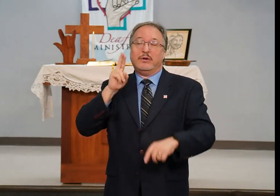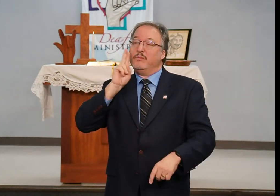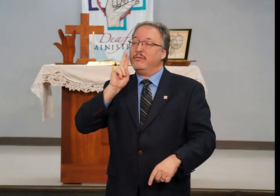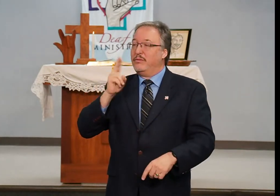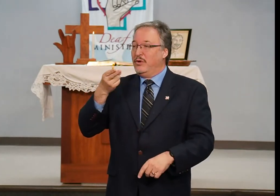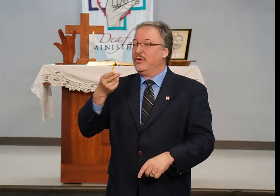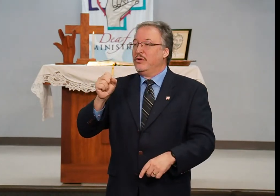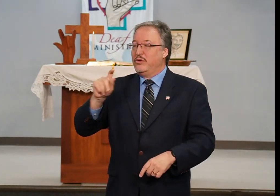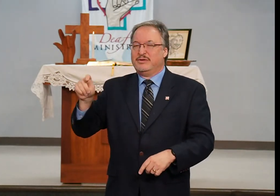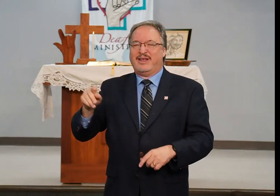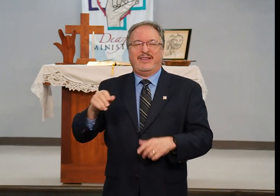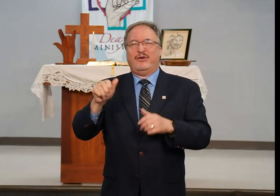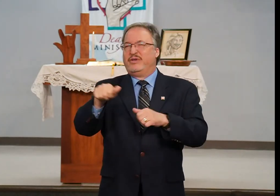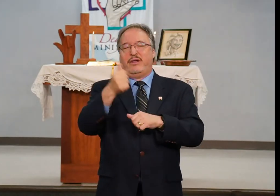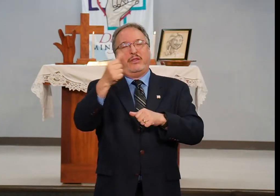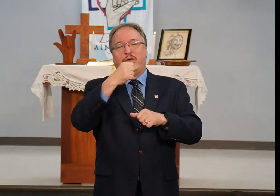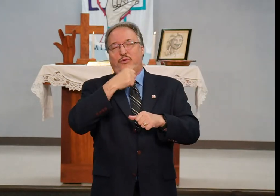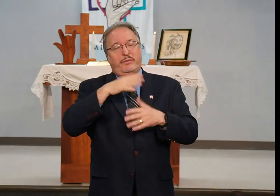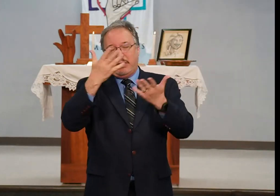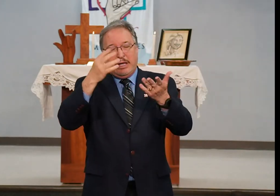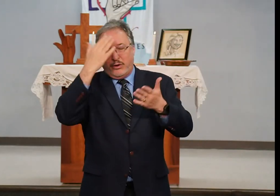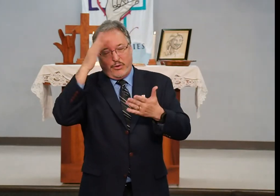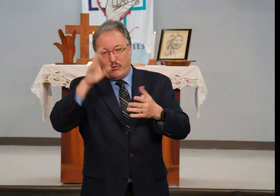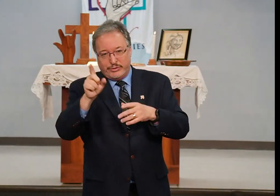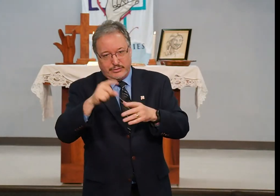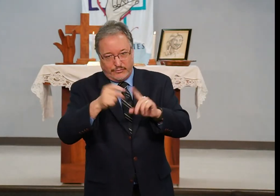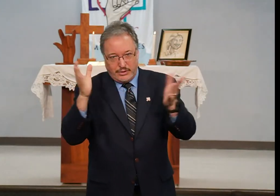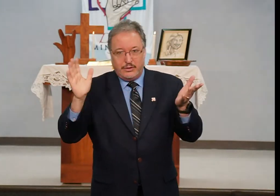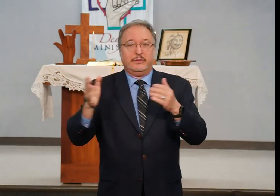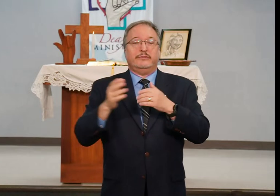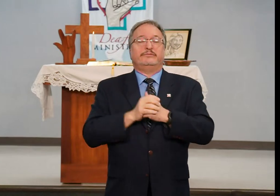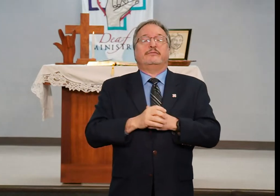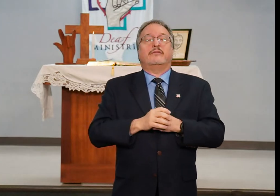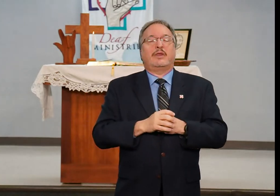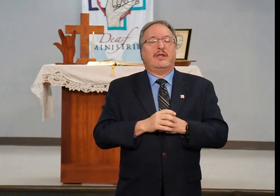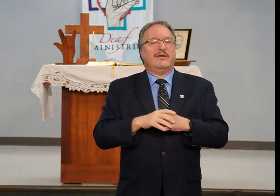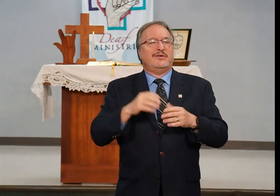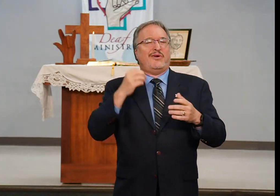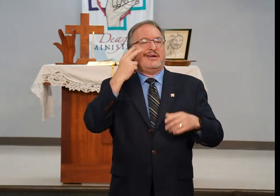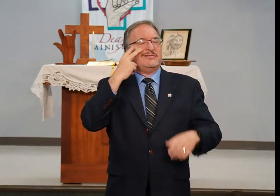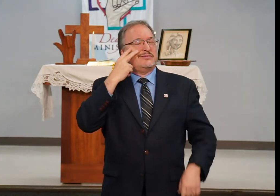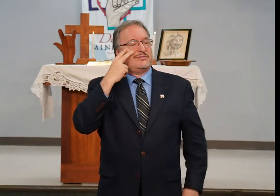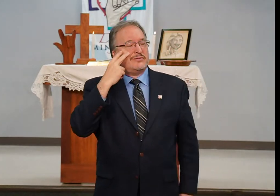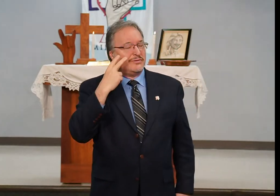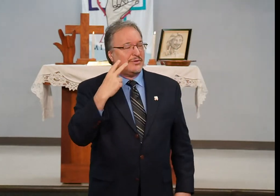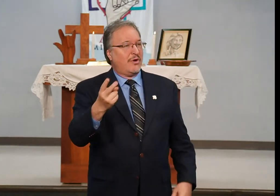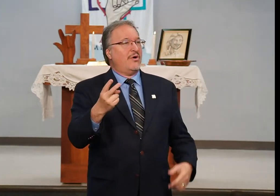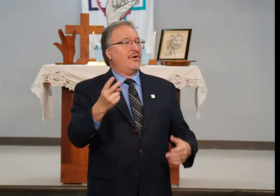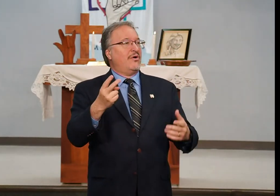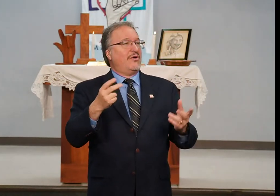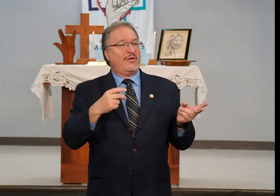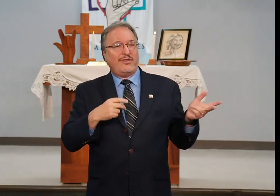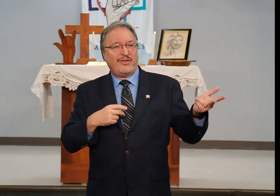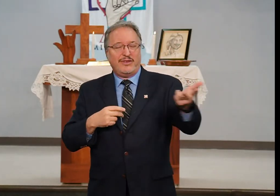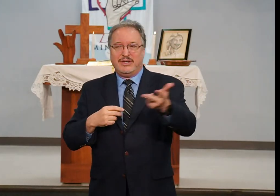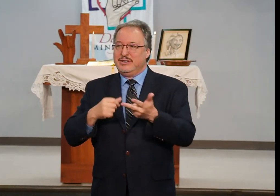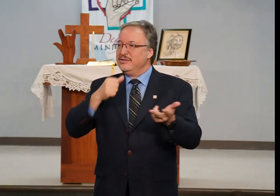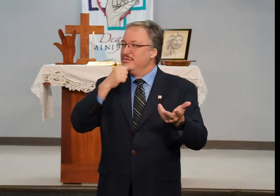And the interpreter was from Houston. And I think the other woman, I never learned where she was from. But